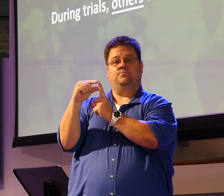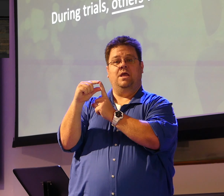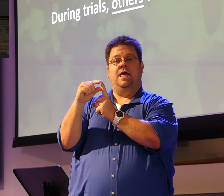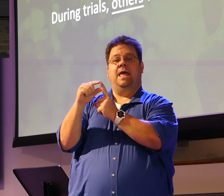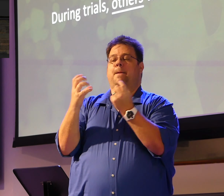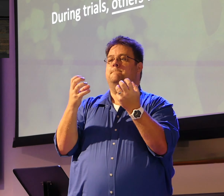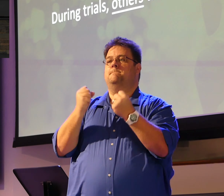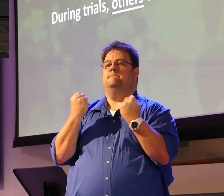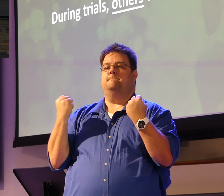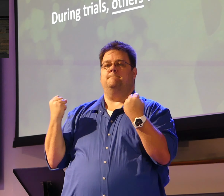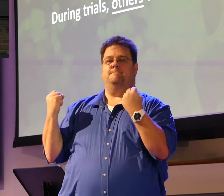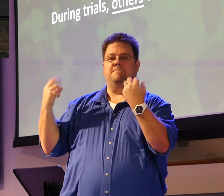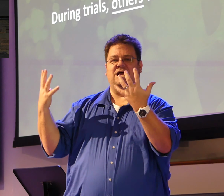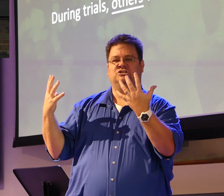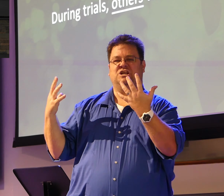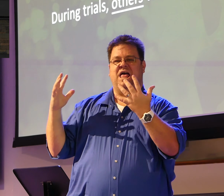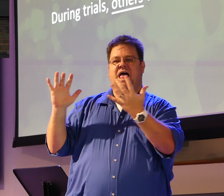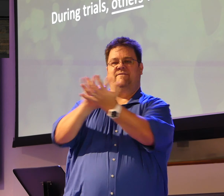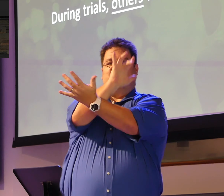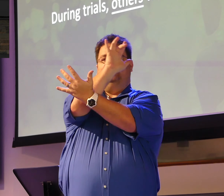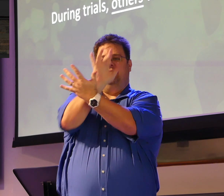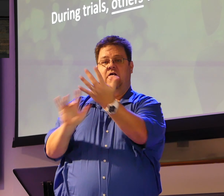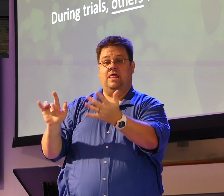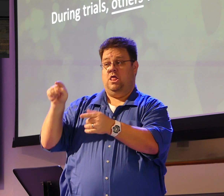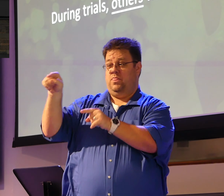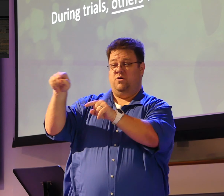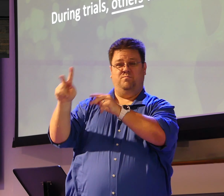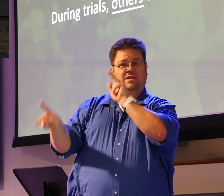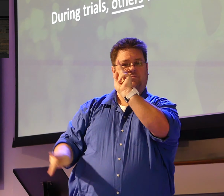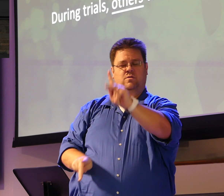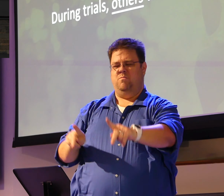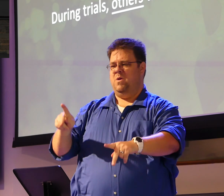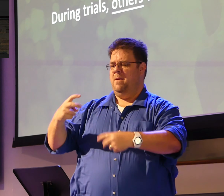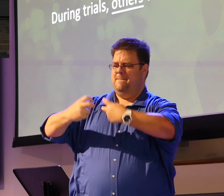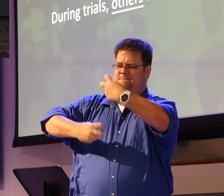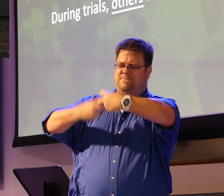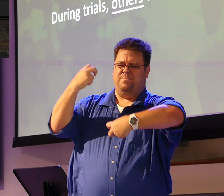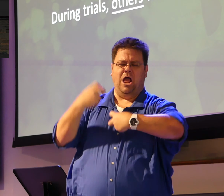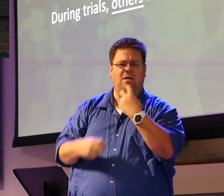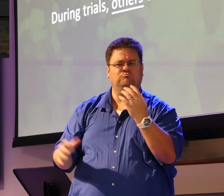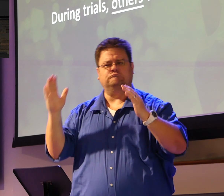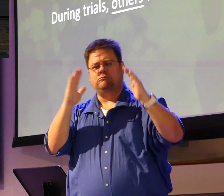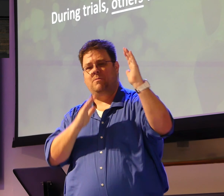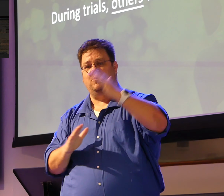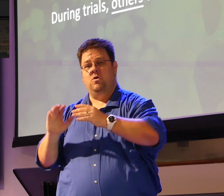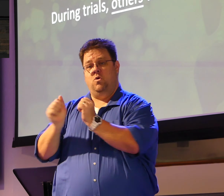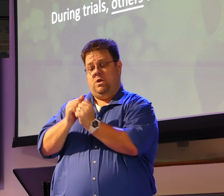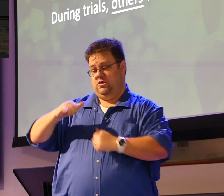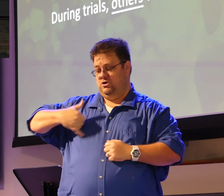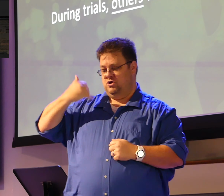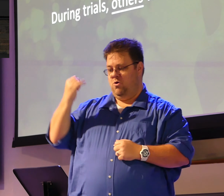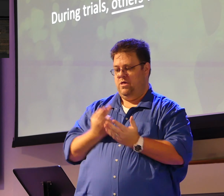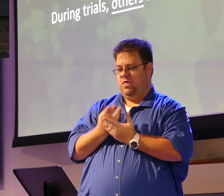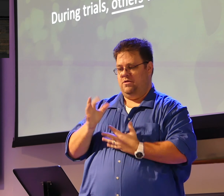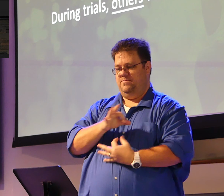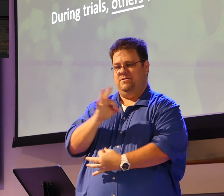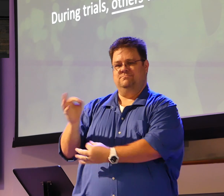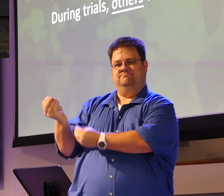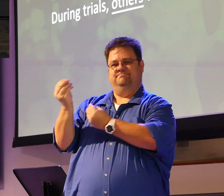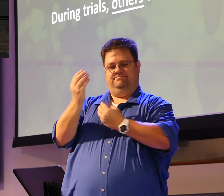word notice this in much affliction these people were going through a lot of problems with joy